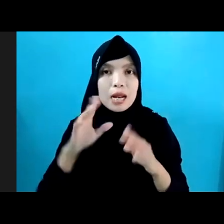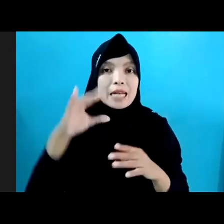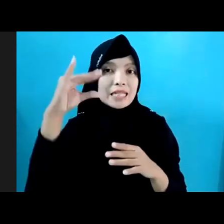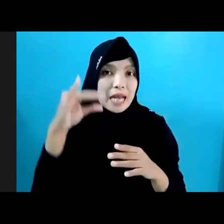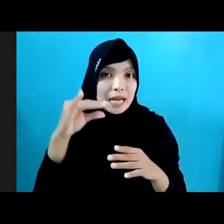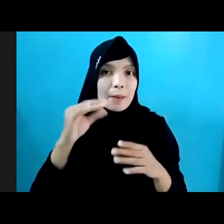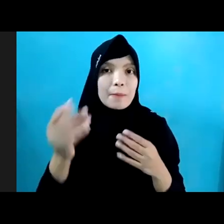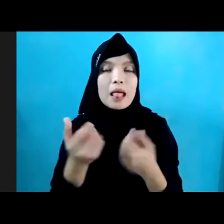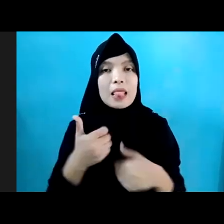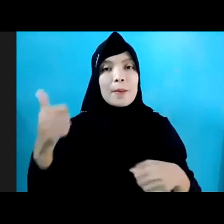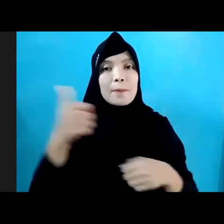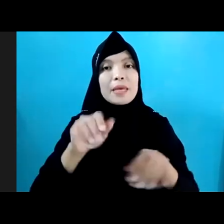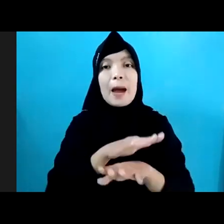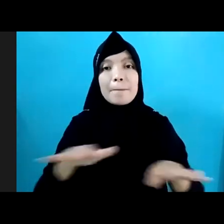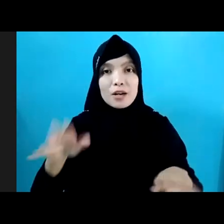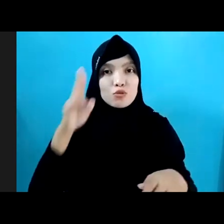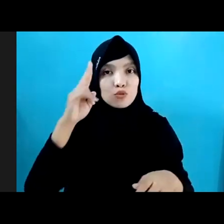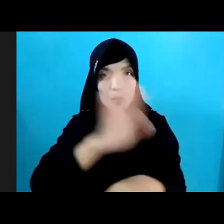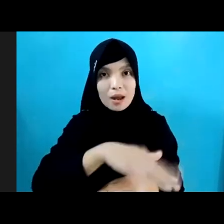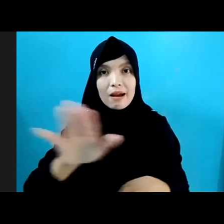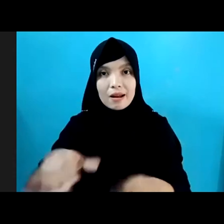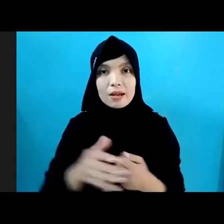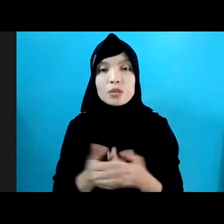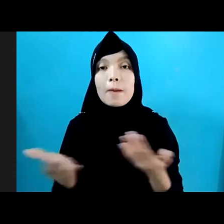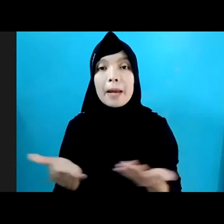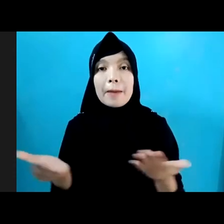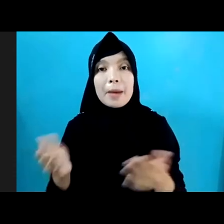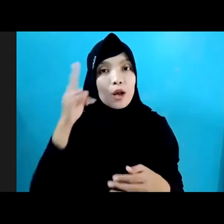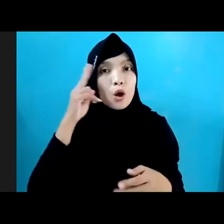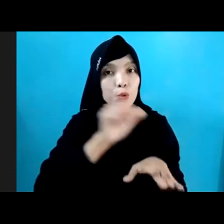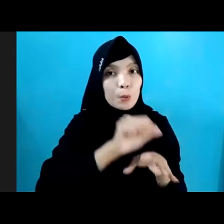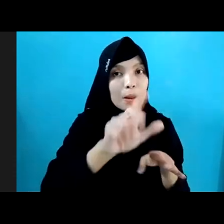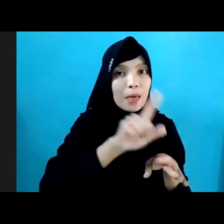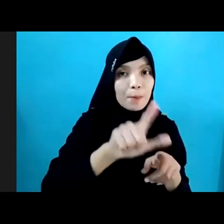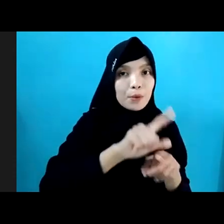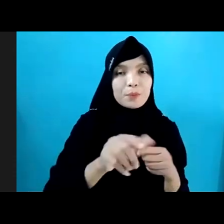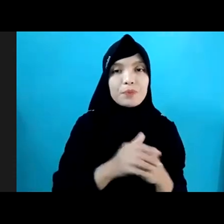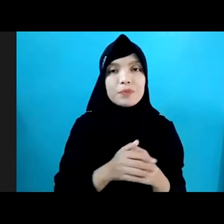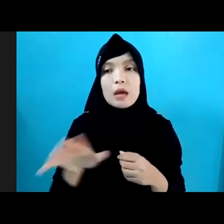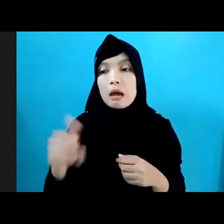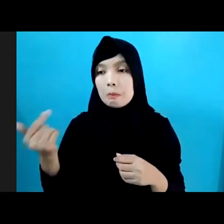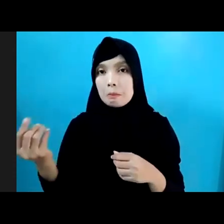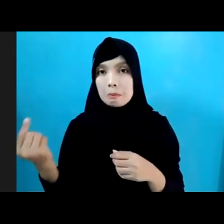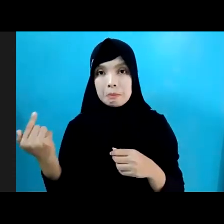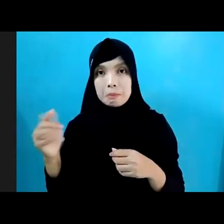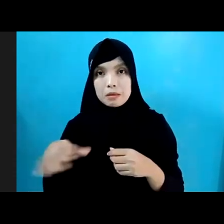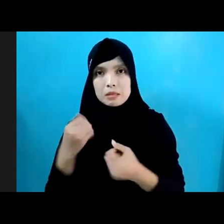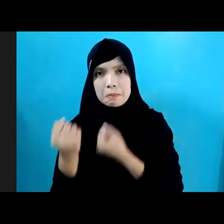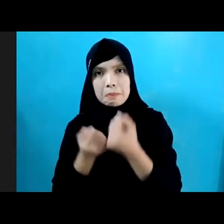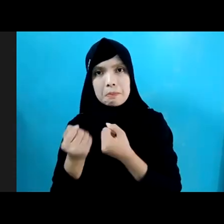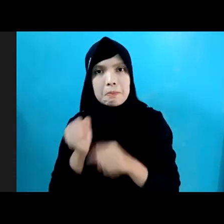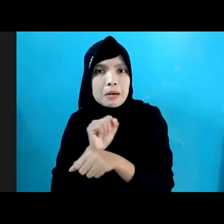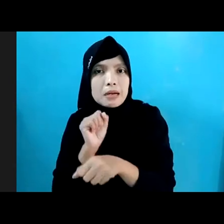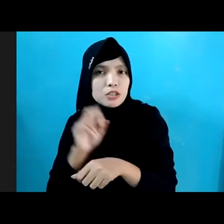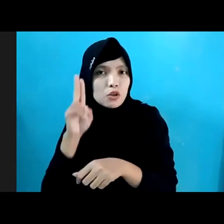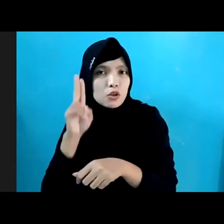They're Still Working On These Safety Applications But The Question Is Will Children Actually Use Them So Hence